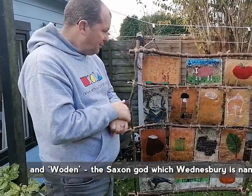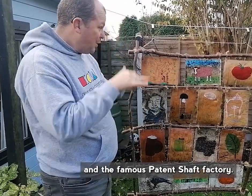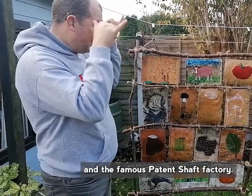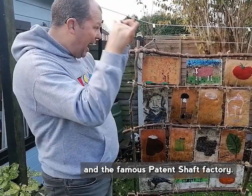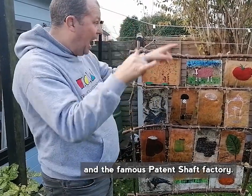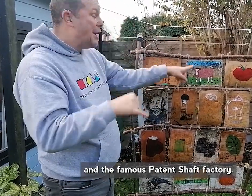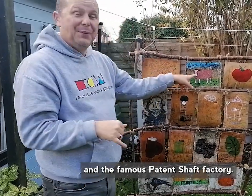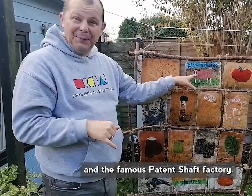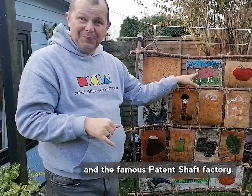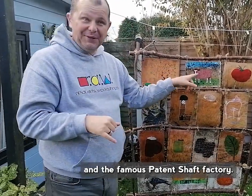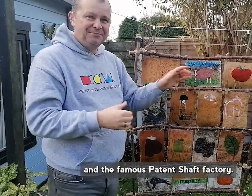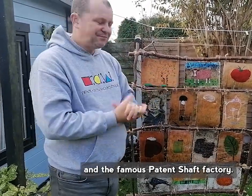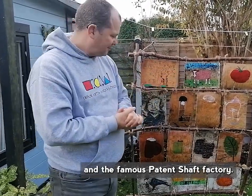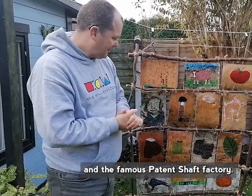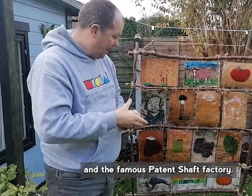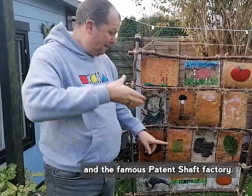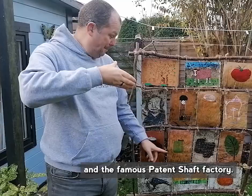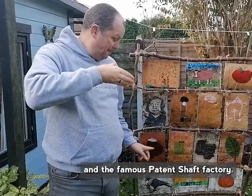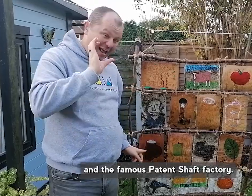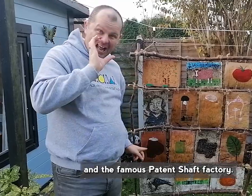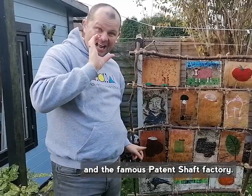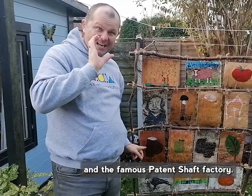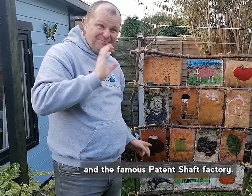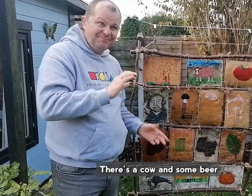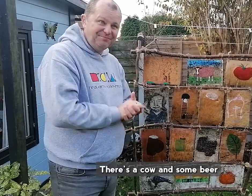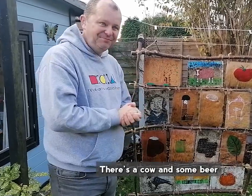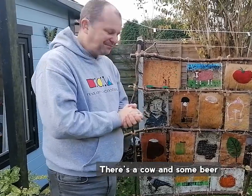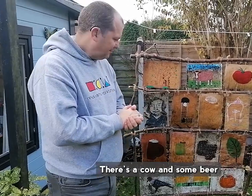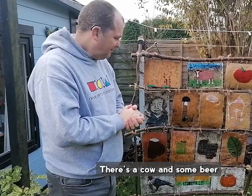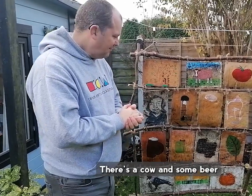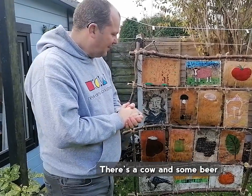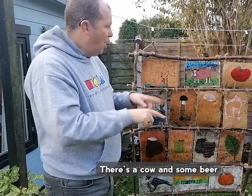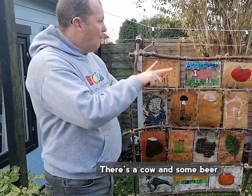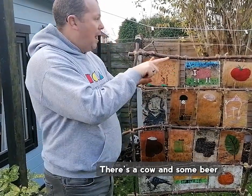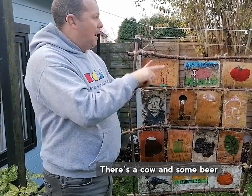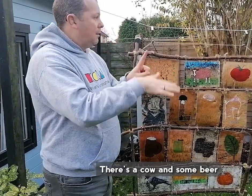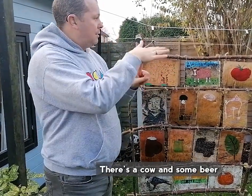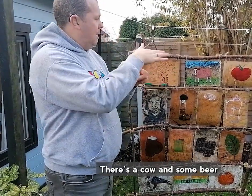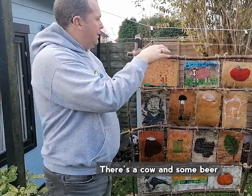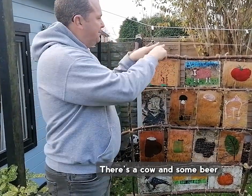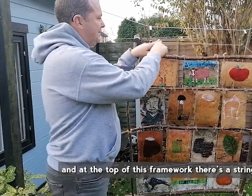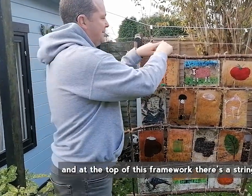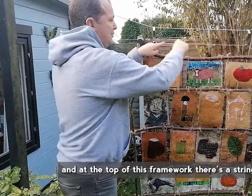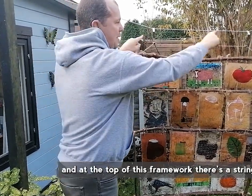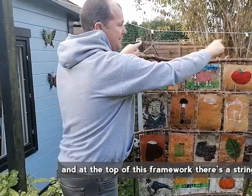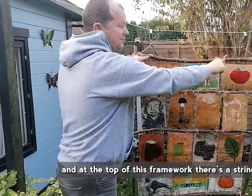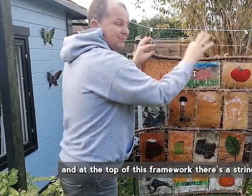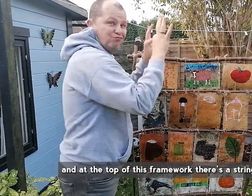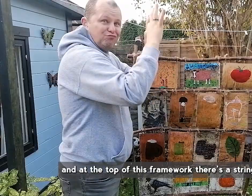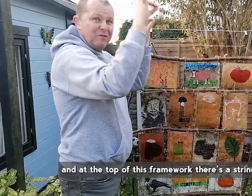and the famous patent shaft factory. There's a cow, some beer, and at the top of this framework